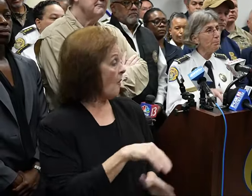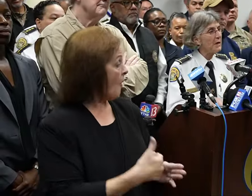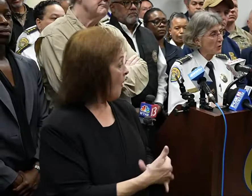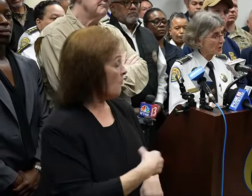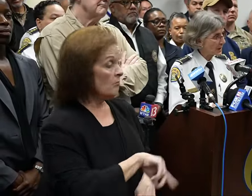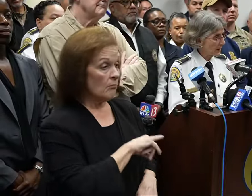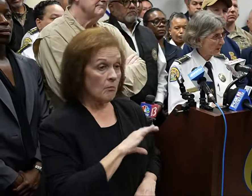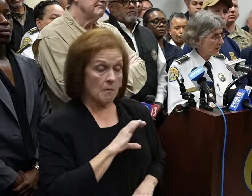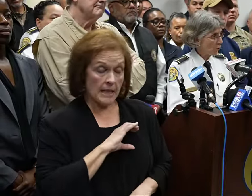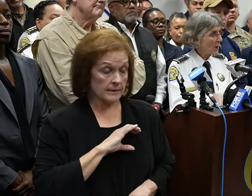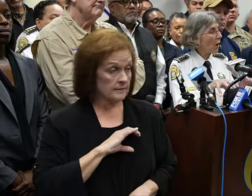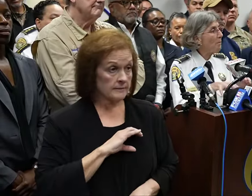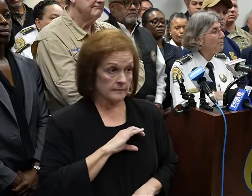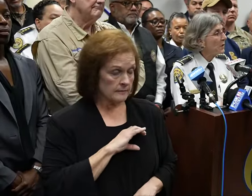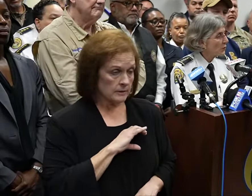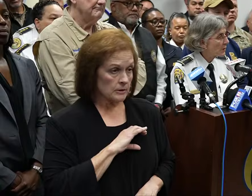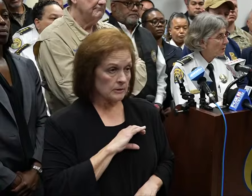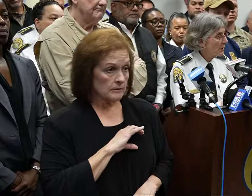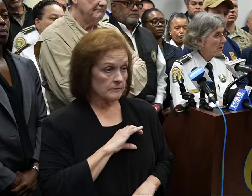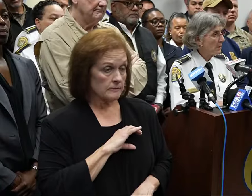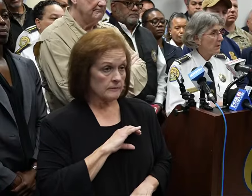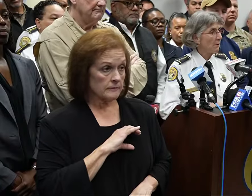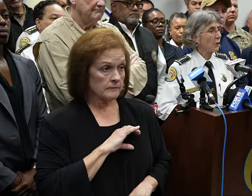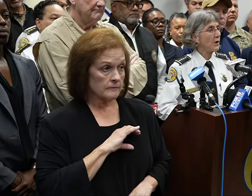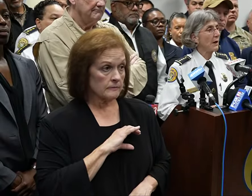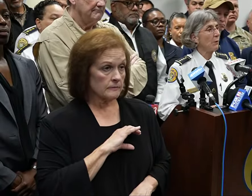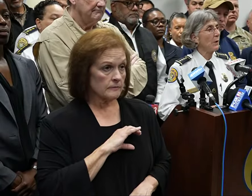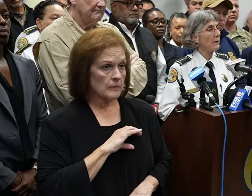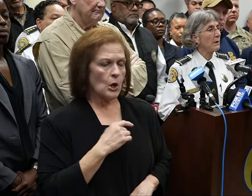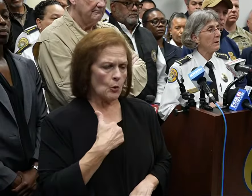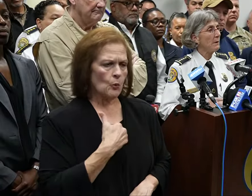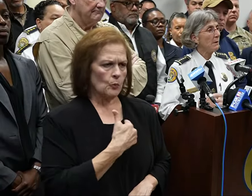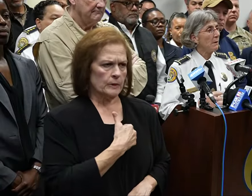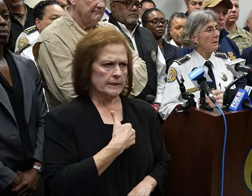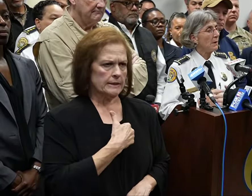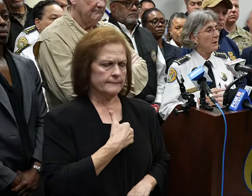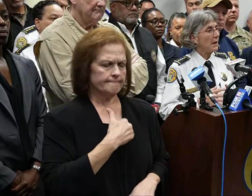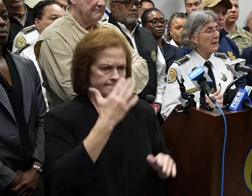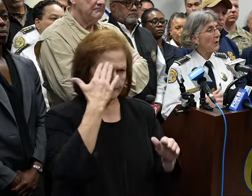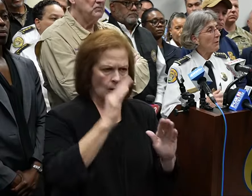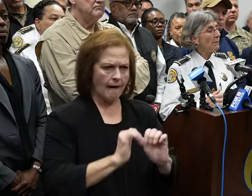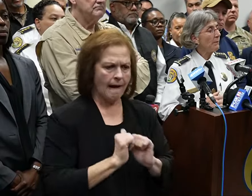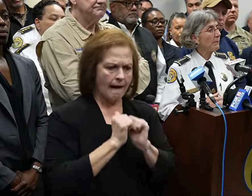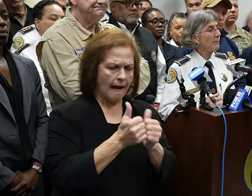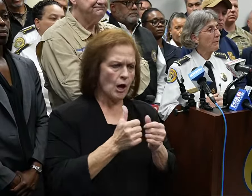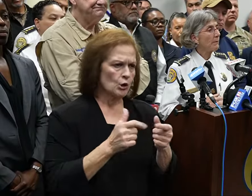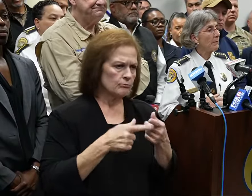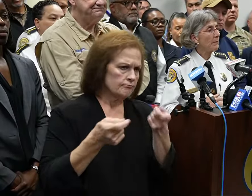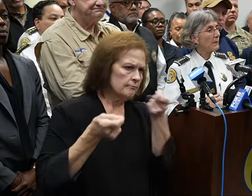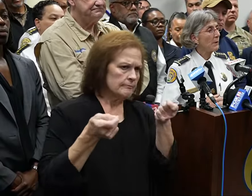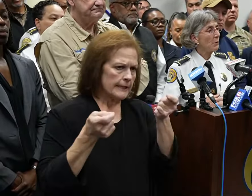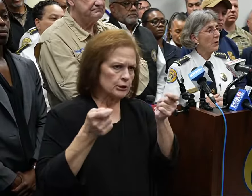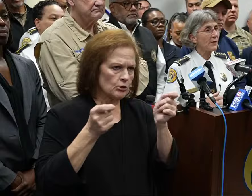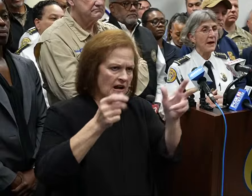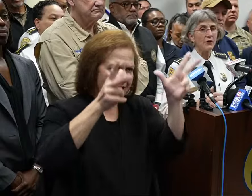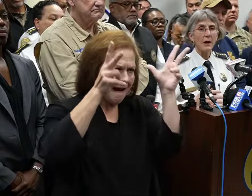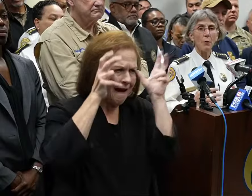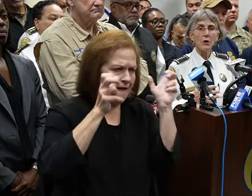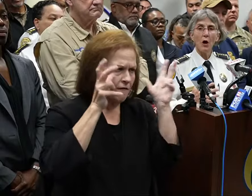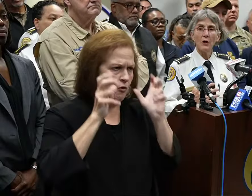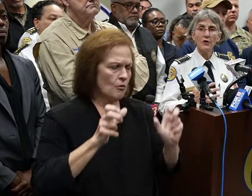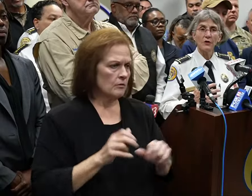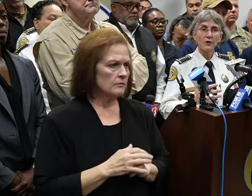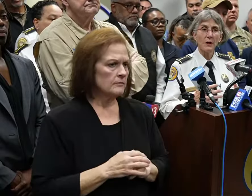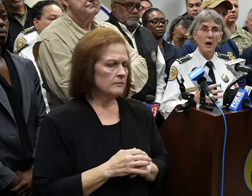is built. We are built for dealing with evil, with things that